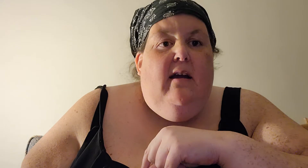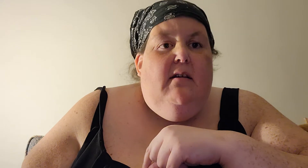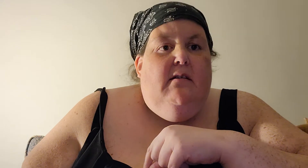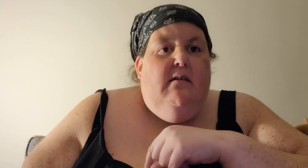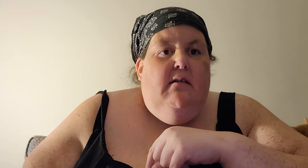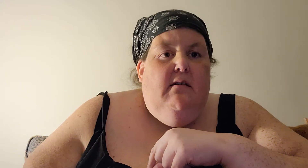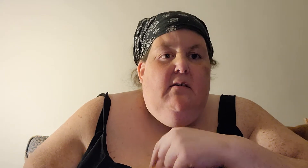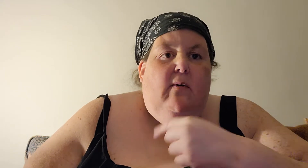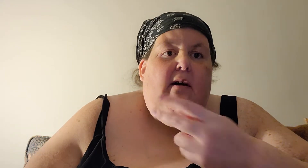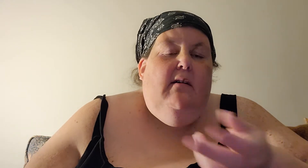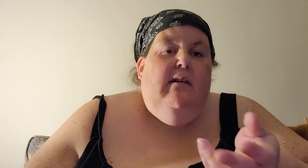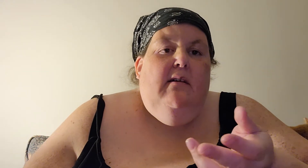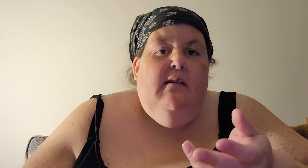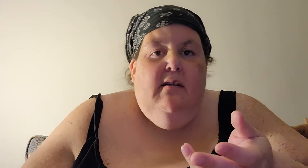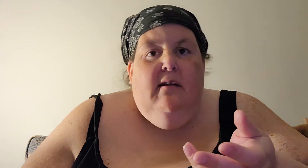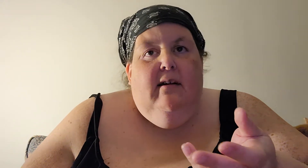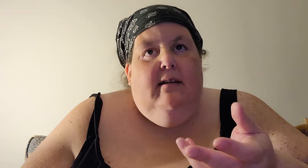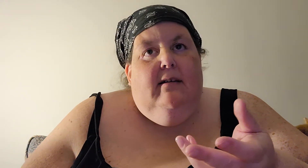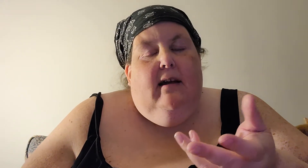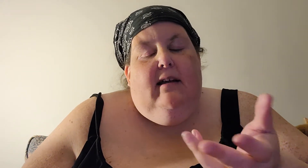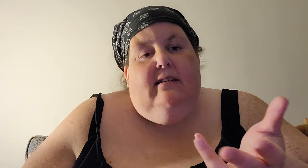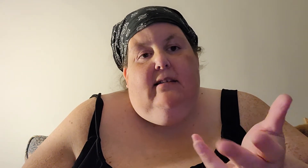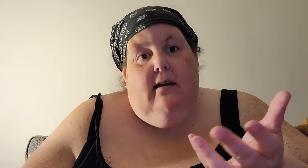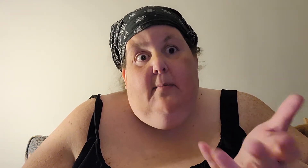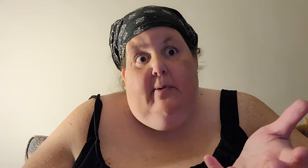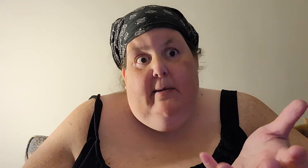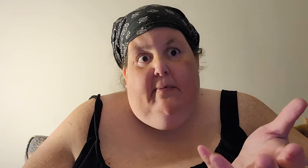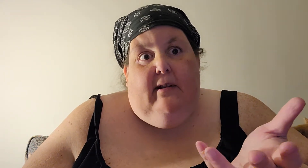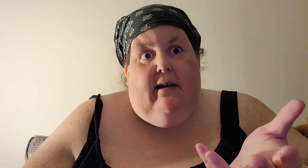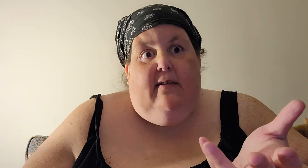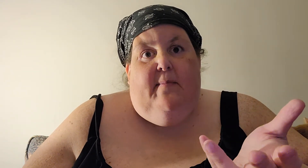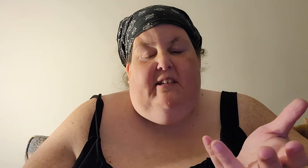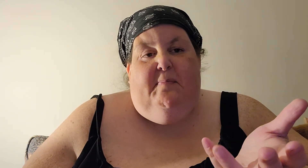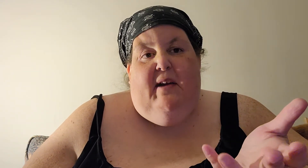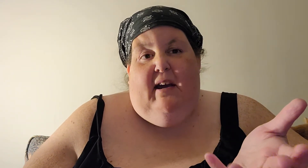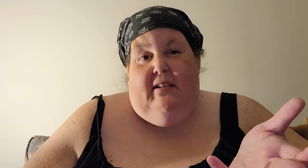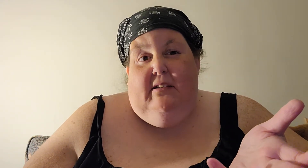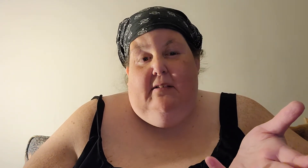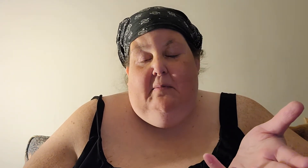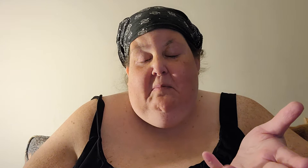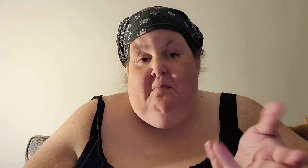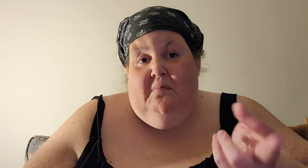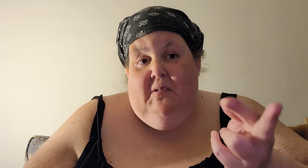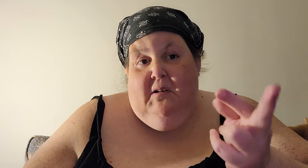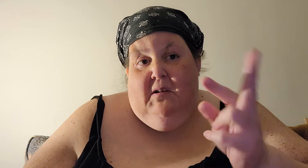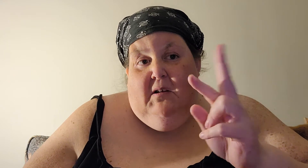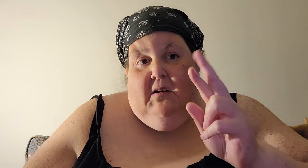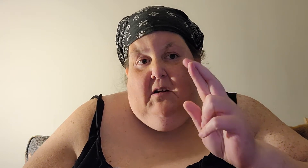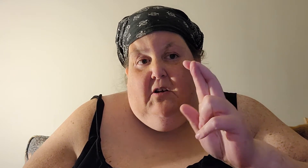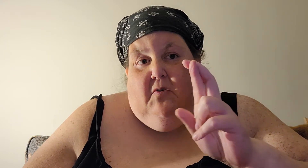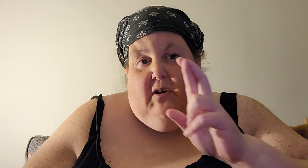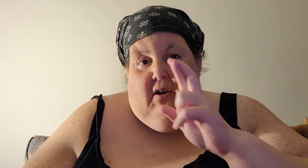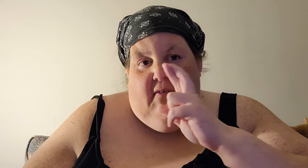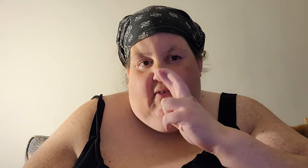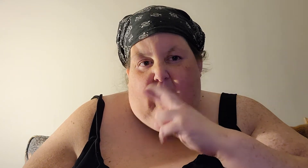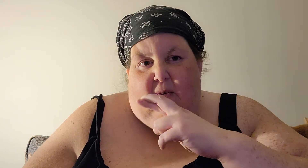And, well, I guess some people like them as pets. You do an R for a